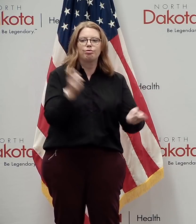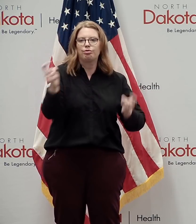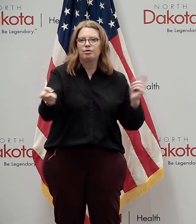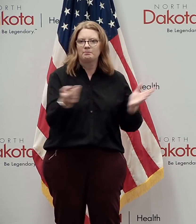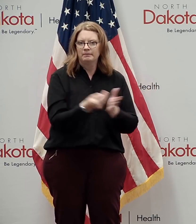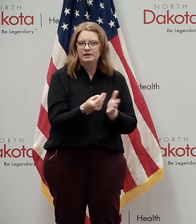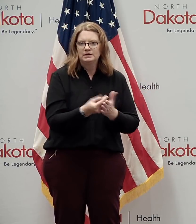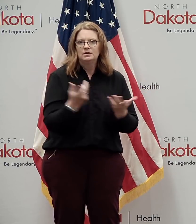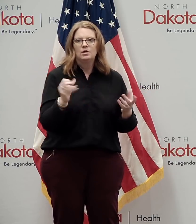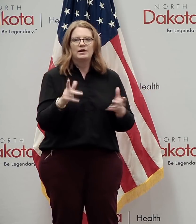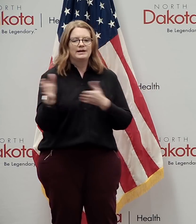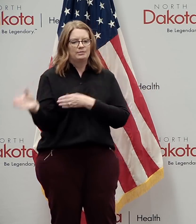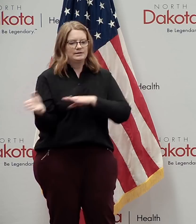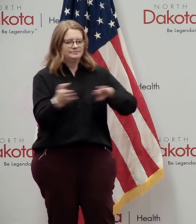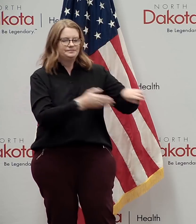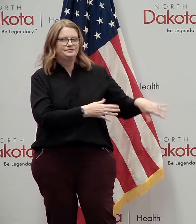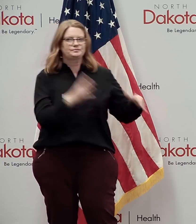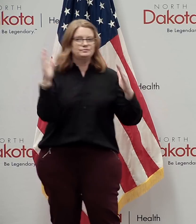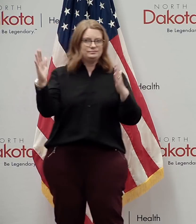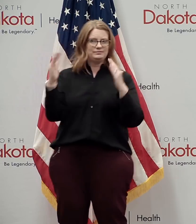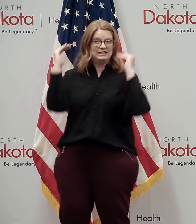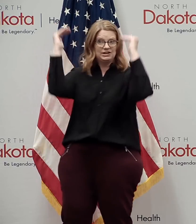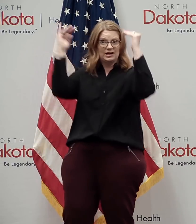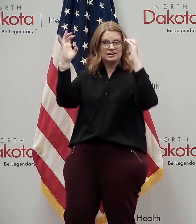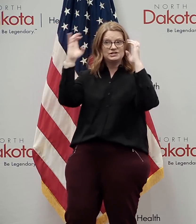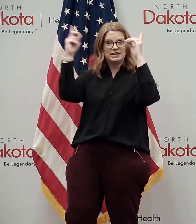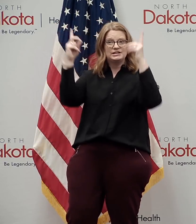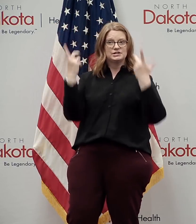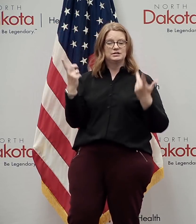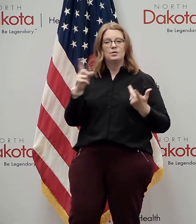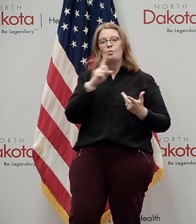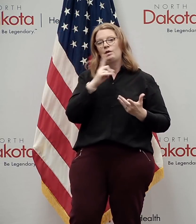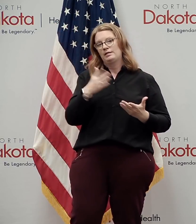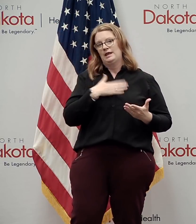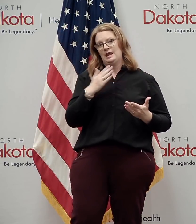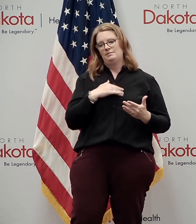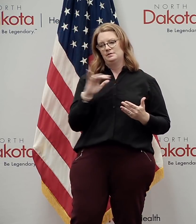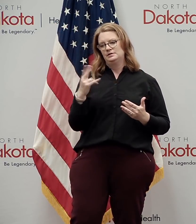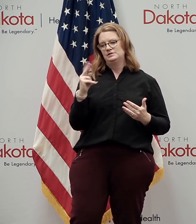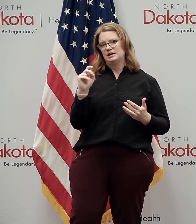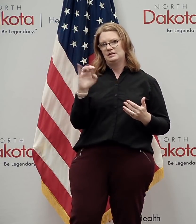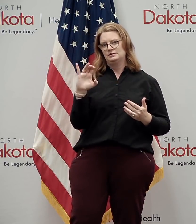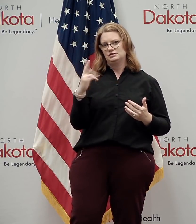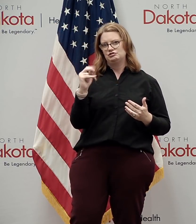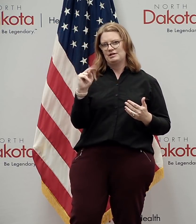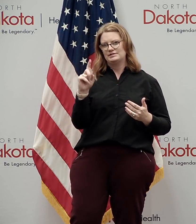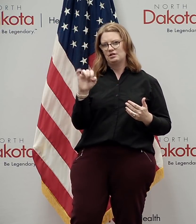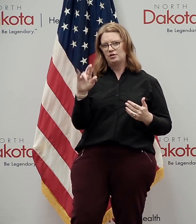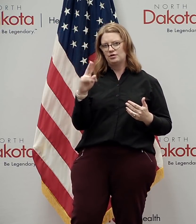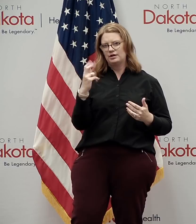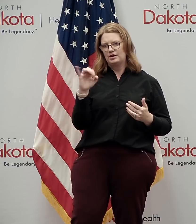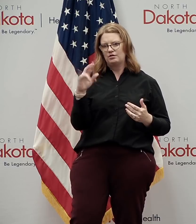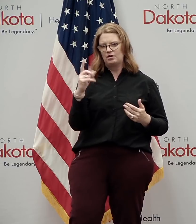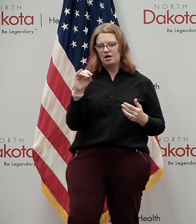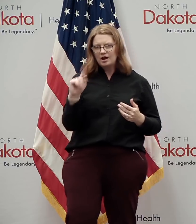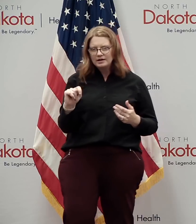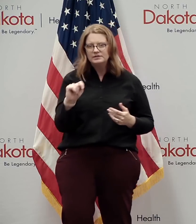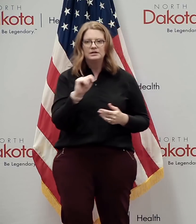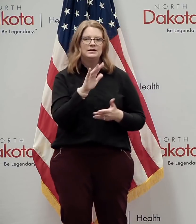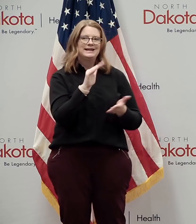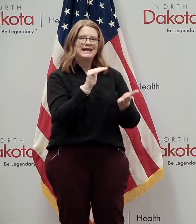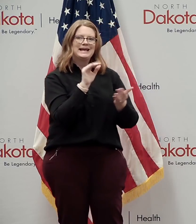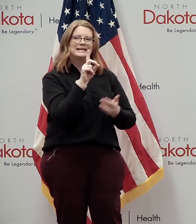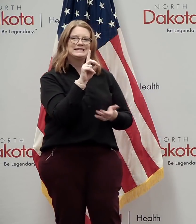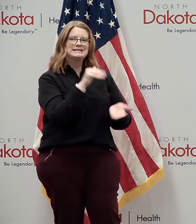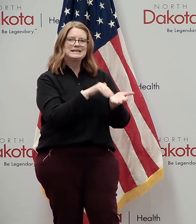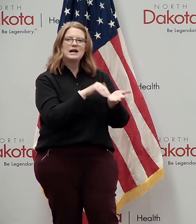higher education. Is the next topic, and we are really pleased to have Chancellor Hagerott here. Dr. Wynne's going to join us by video